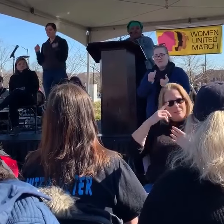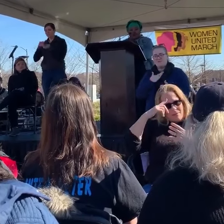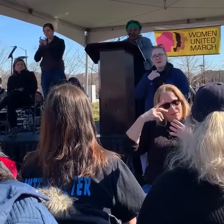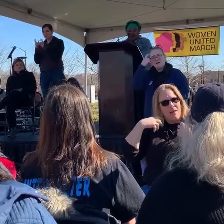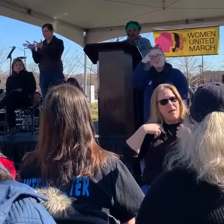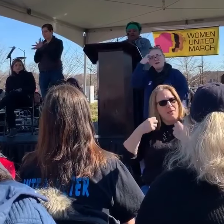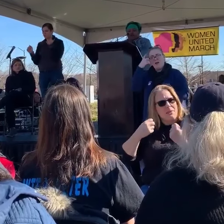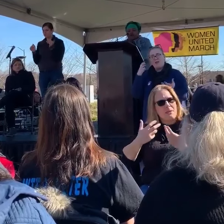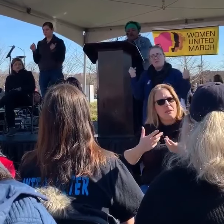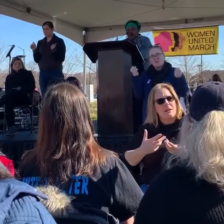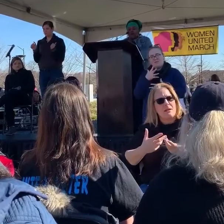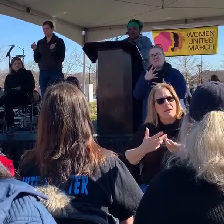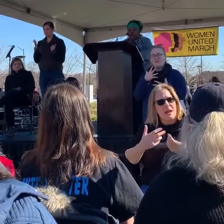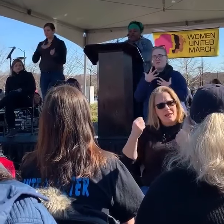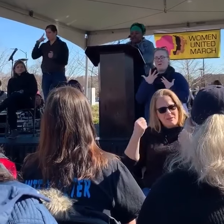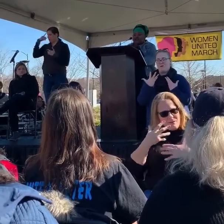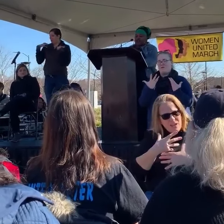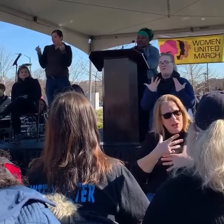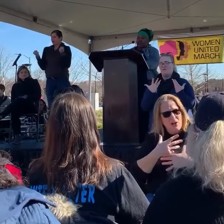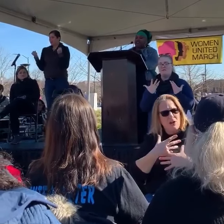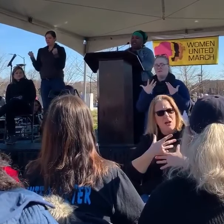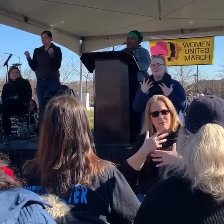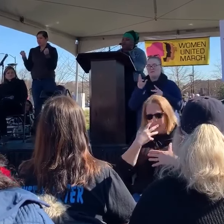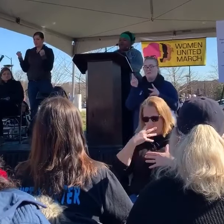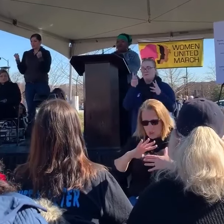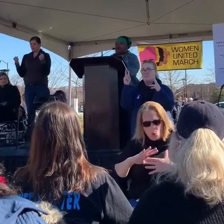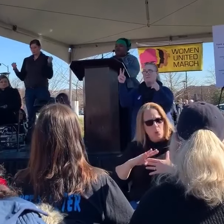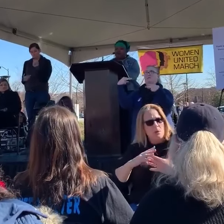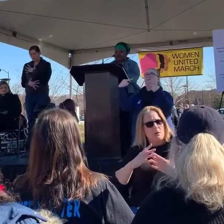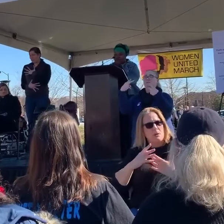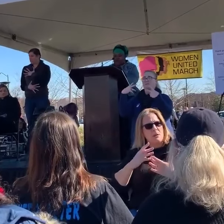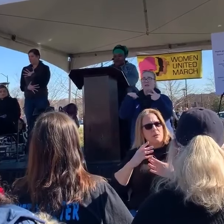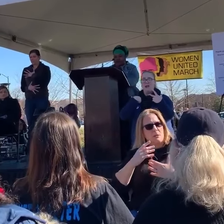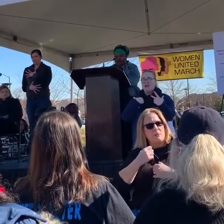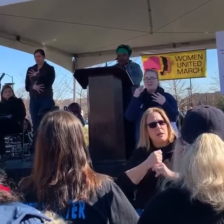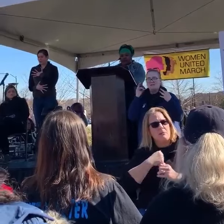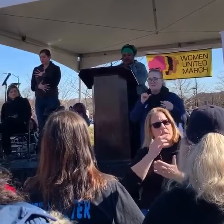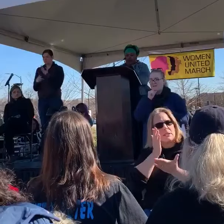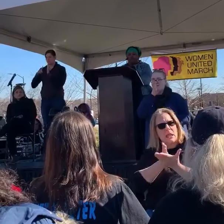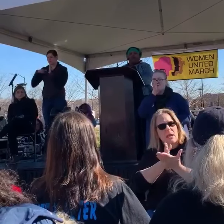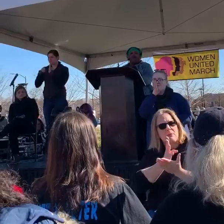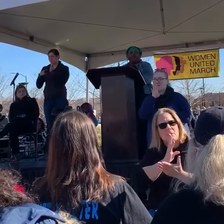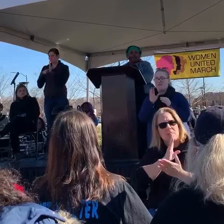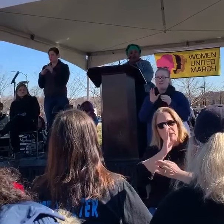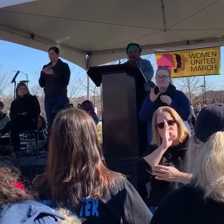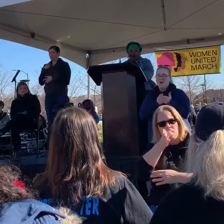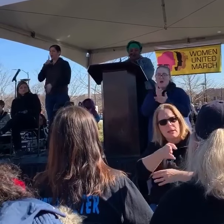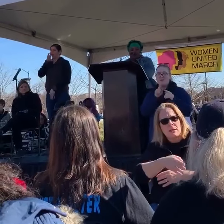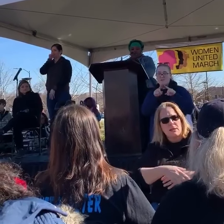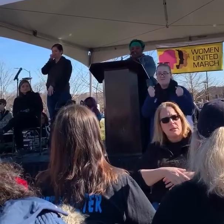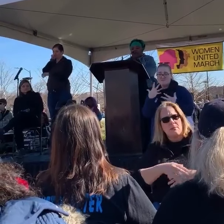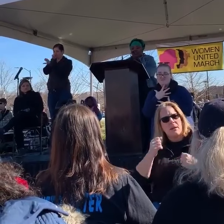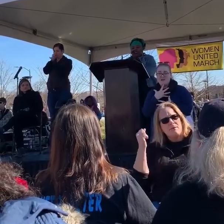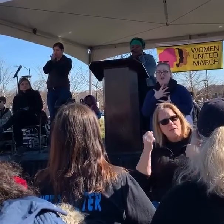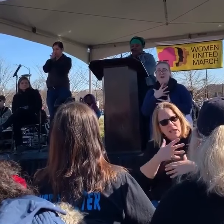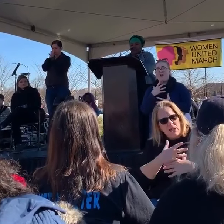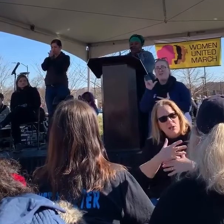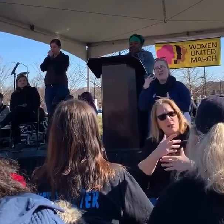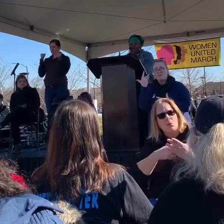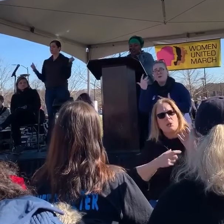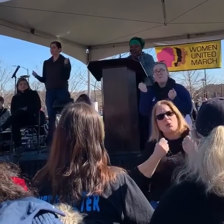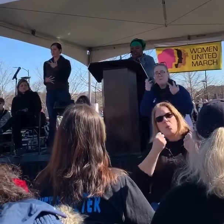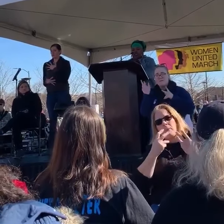and the fear of being ostracized has kept me from speaking candidly. But fear is what